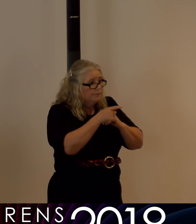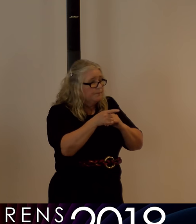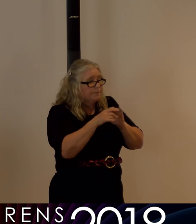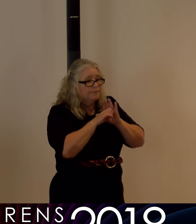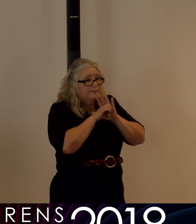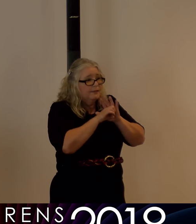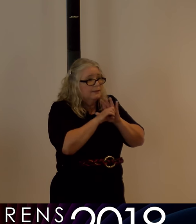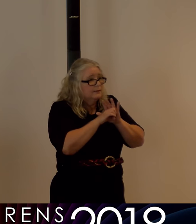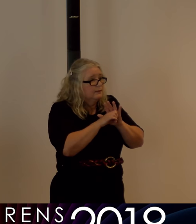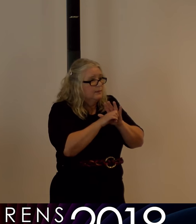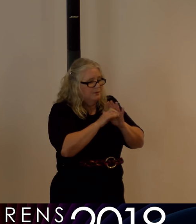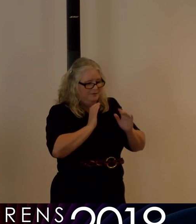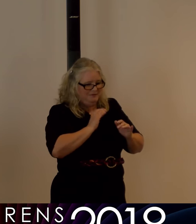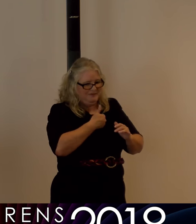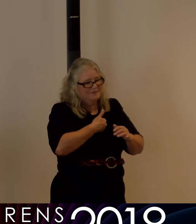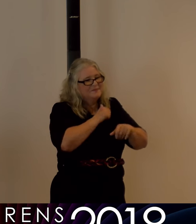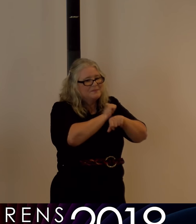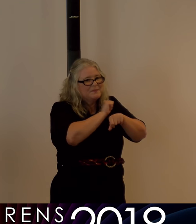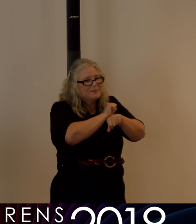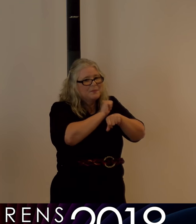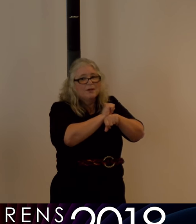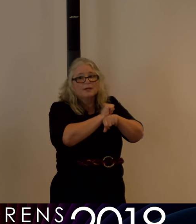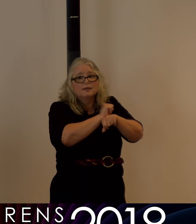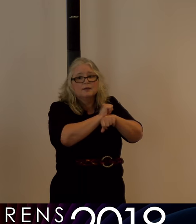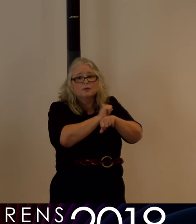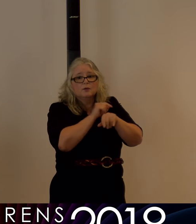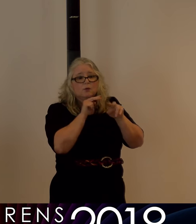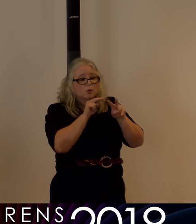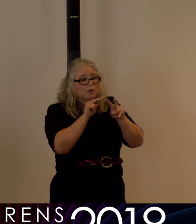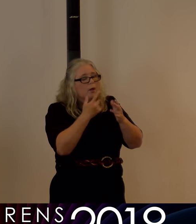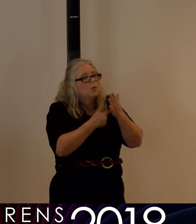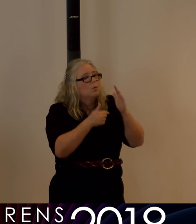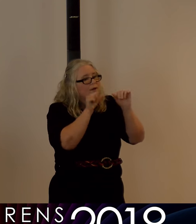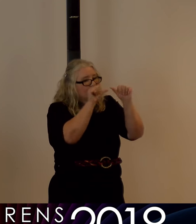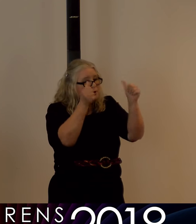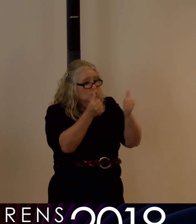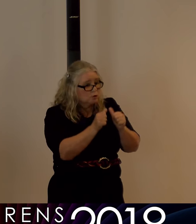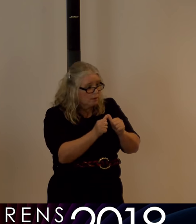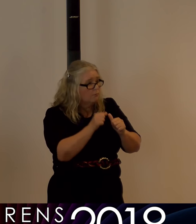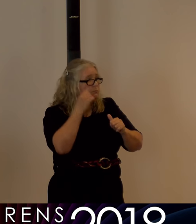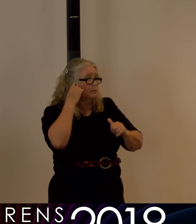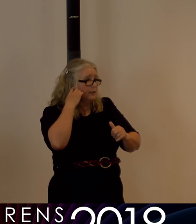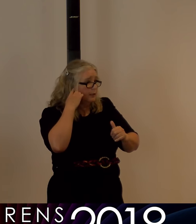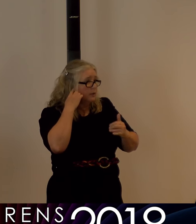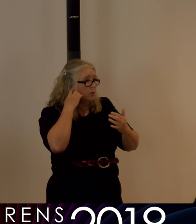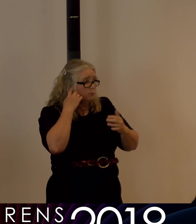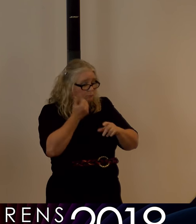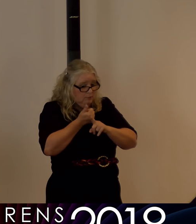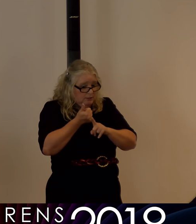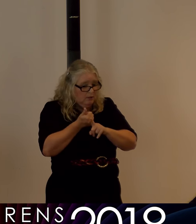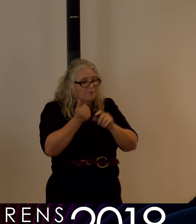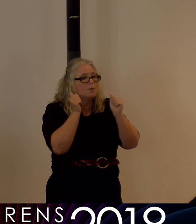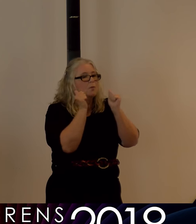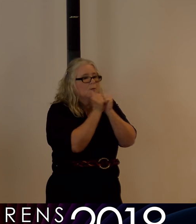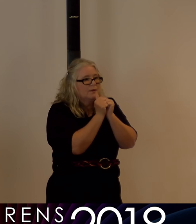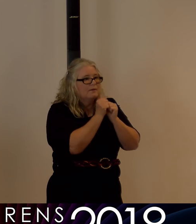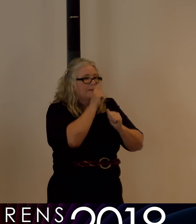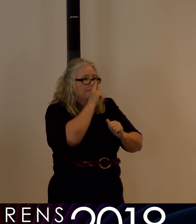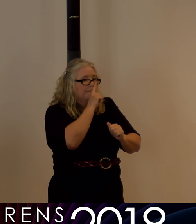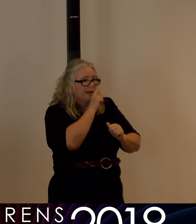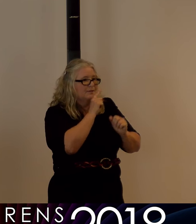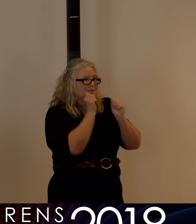of our work looking at what the shape of the ear is in mice with CHARGE